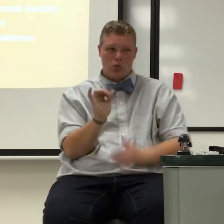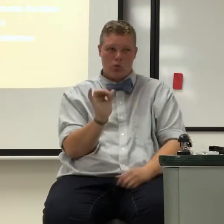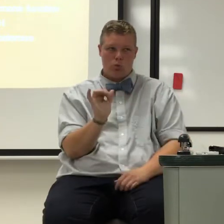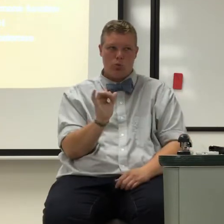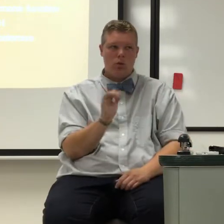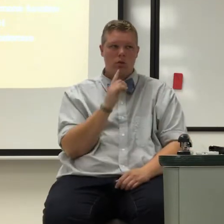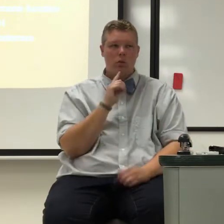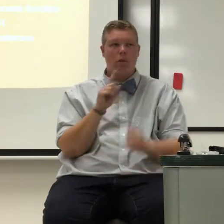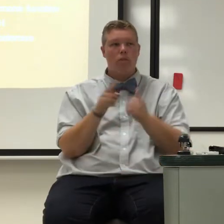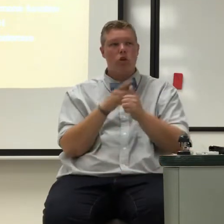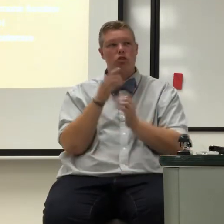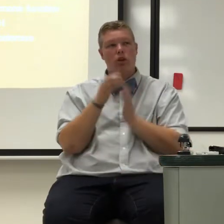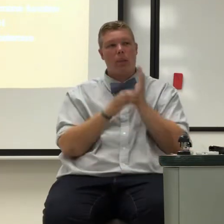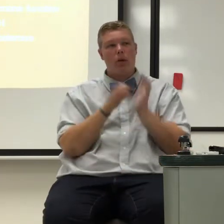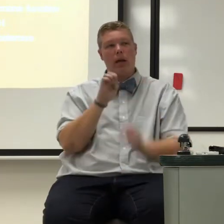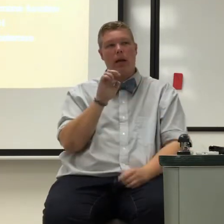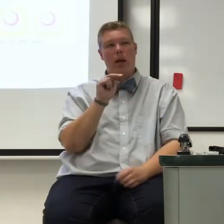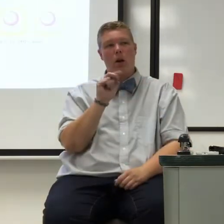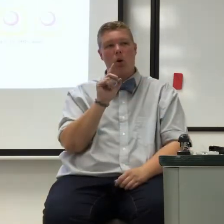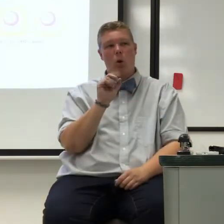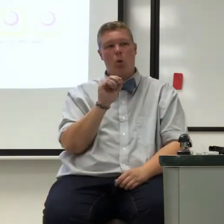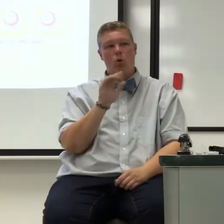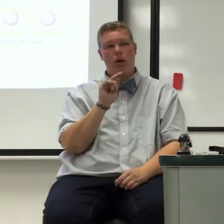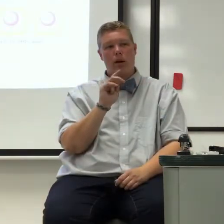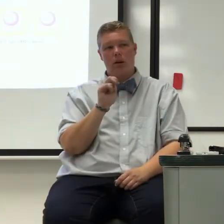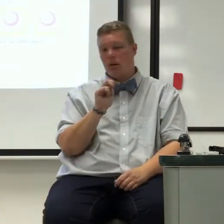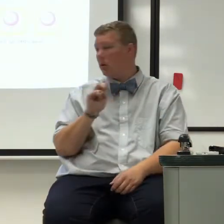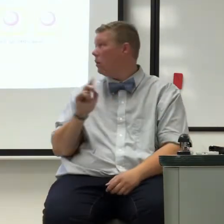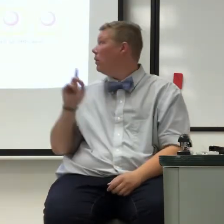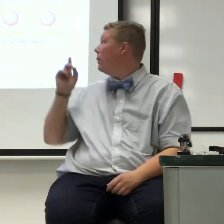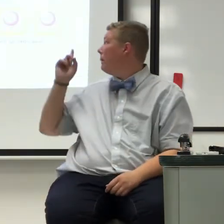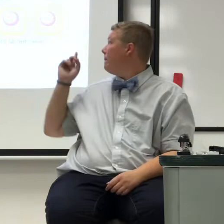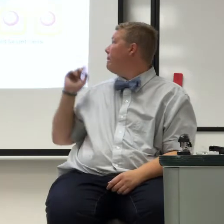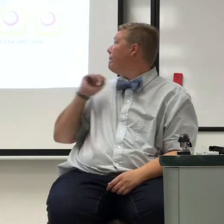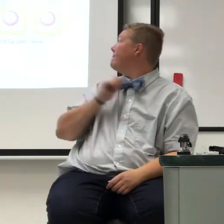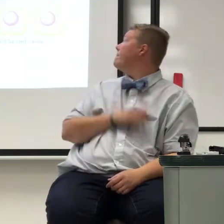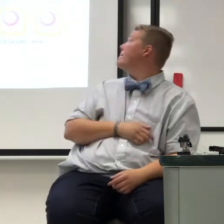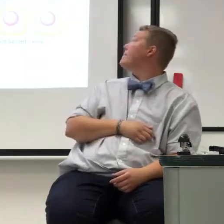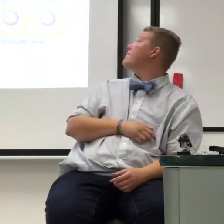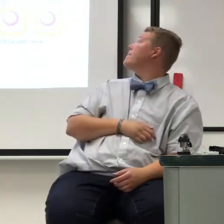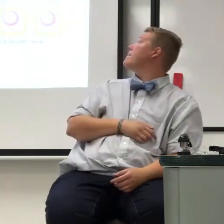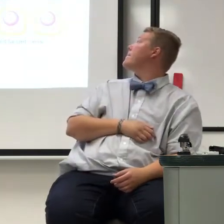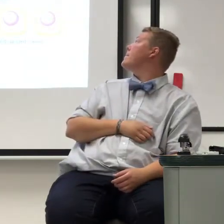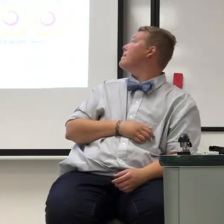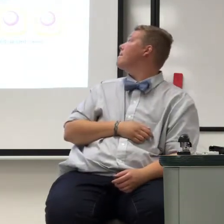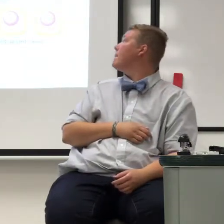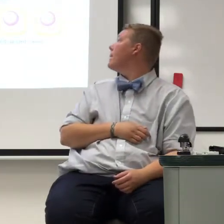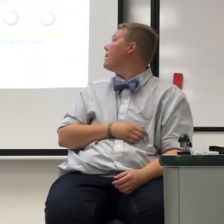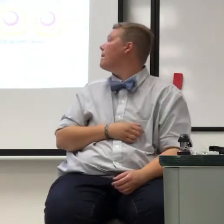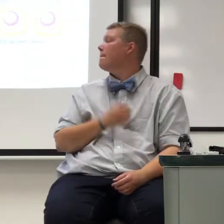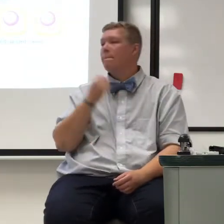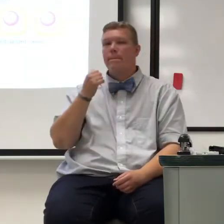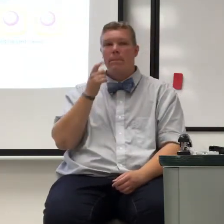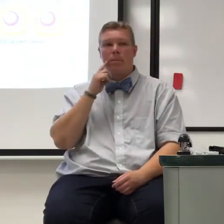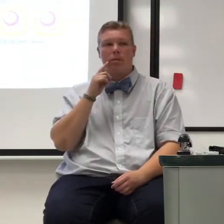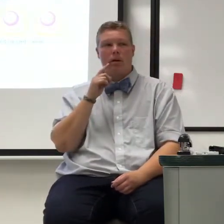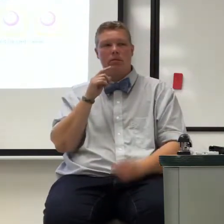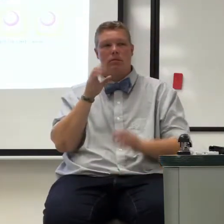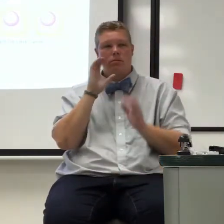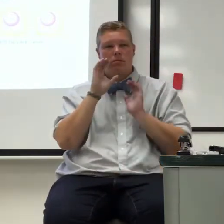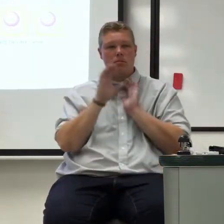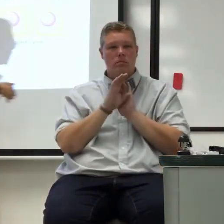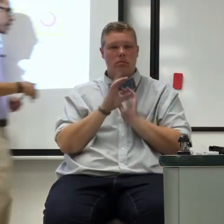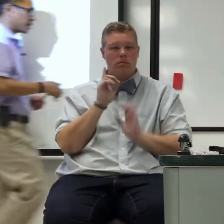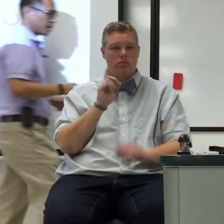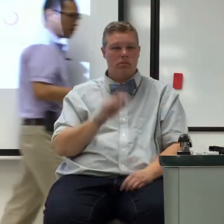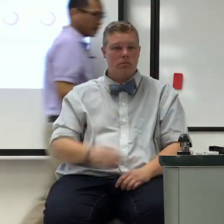is endocrine, and the first illustration I'll present to you is this. This is kind of the illustration of the physiology. Let